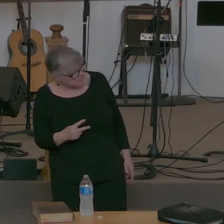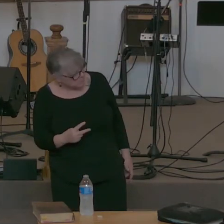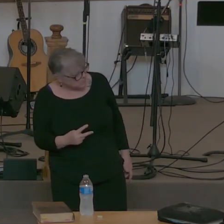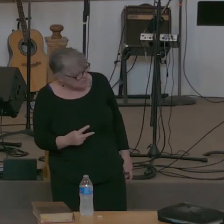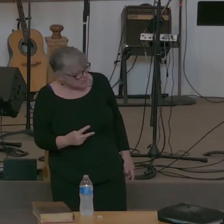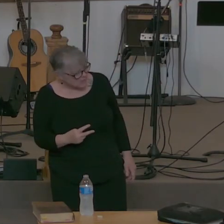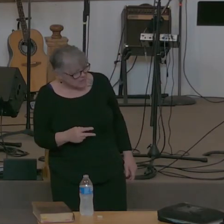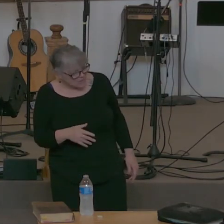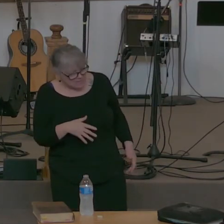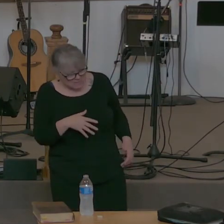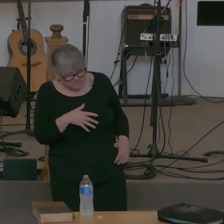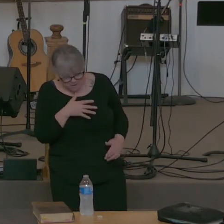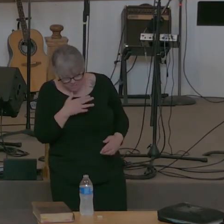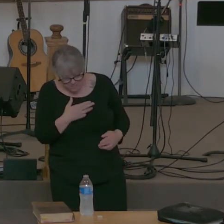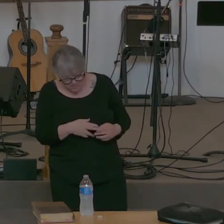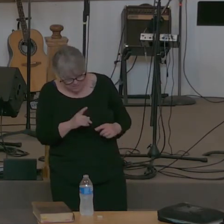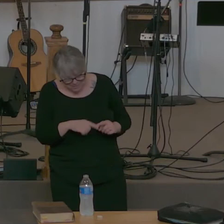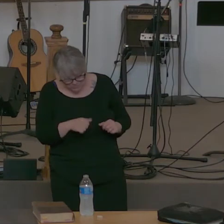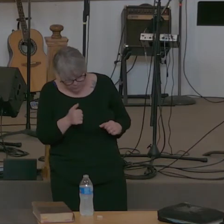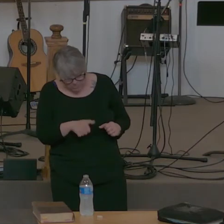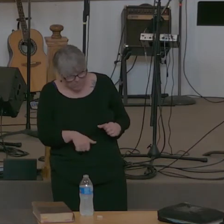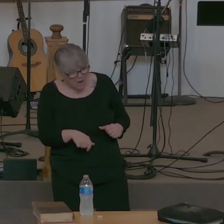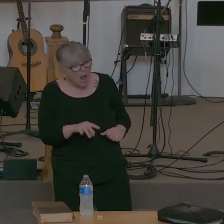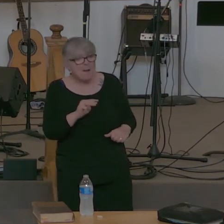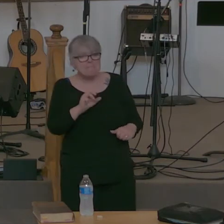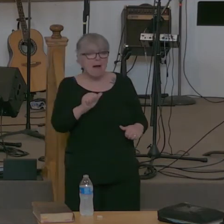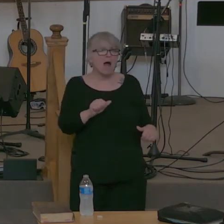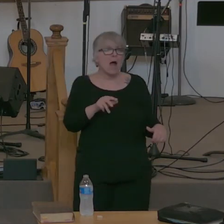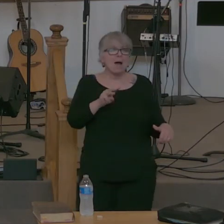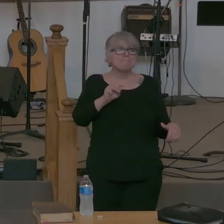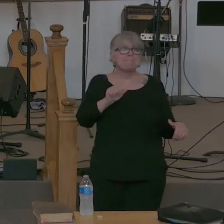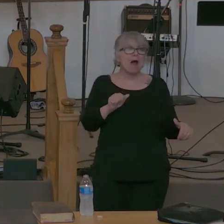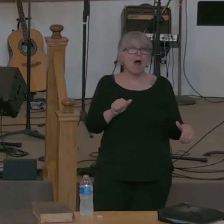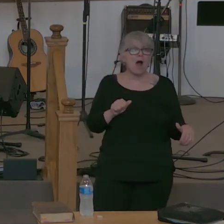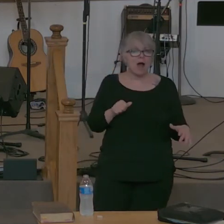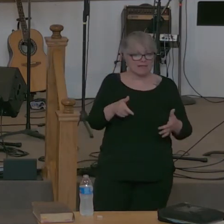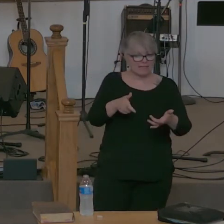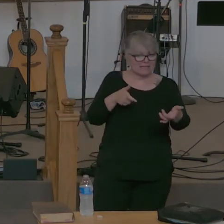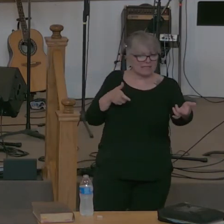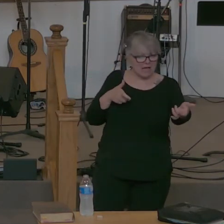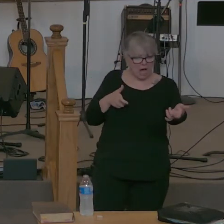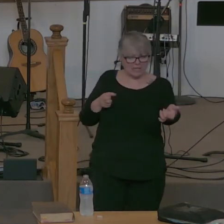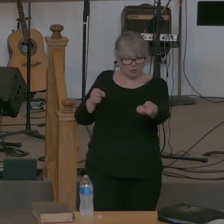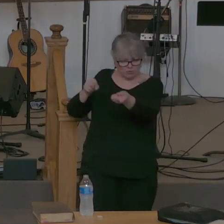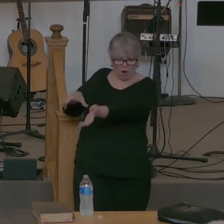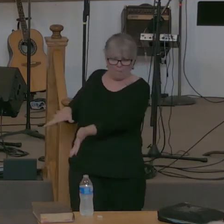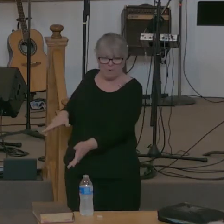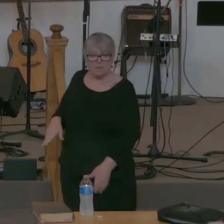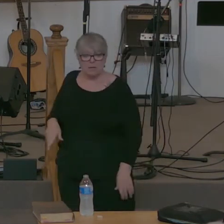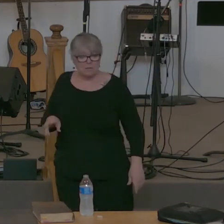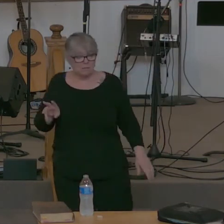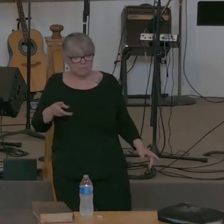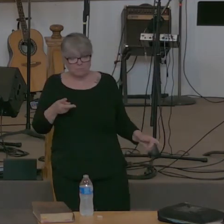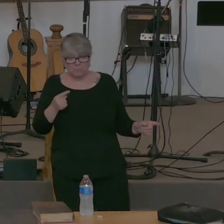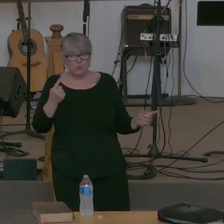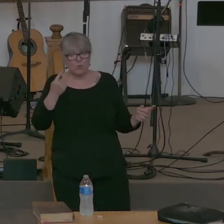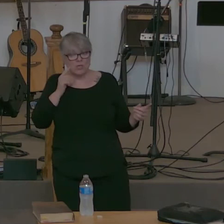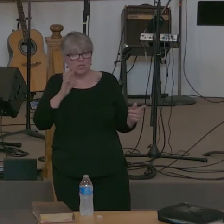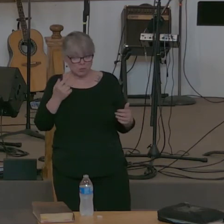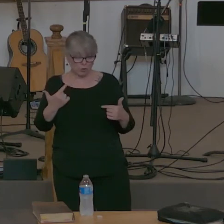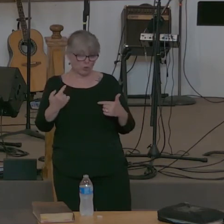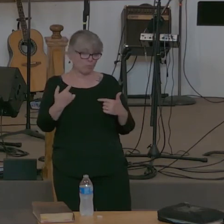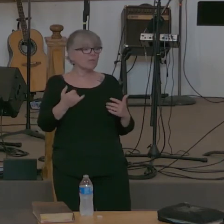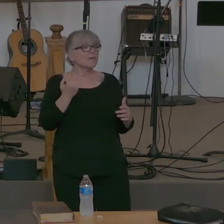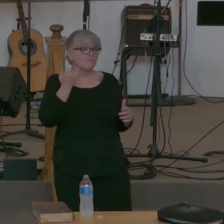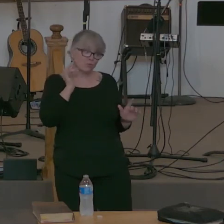think of her name either, but he called her Ma, too. He's like, Ma, drop the gun. And the guy looks over and says, do you think she'll shoot me? He says,